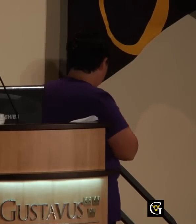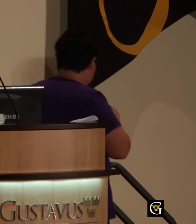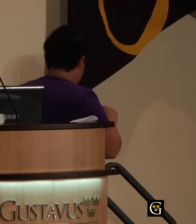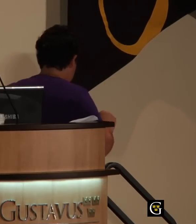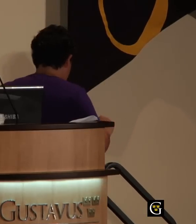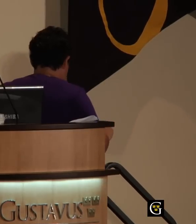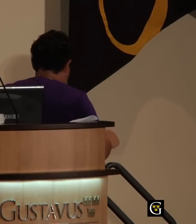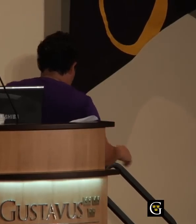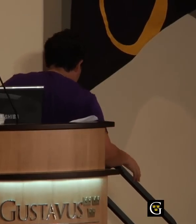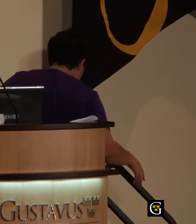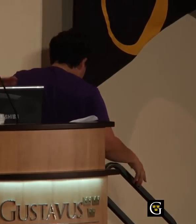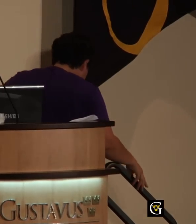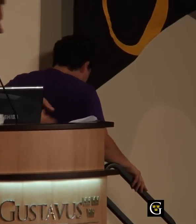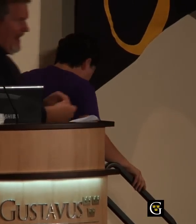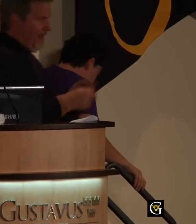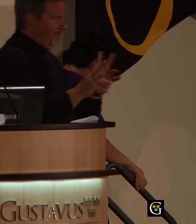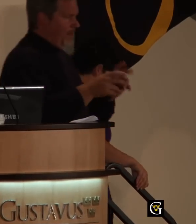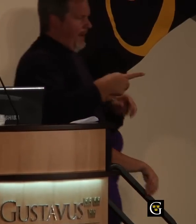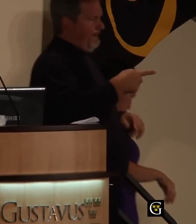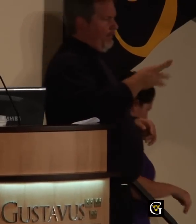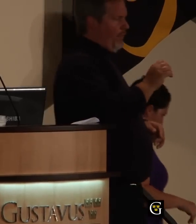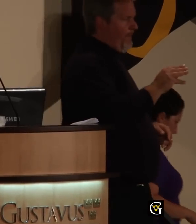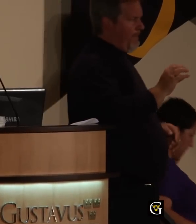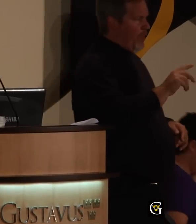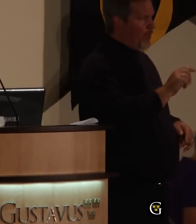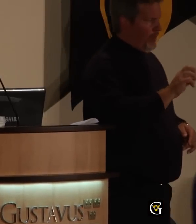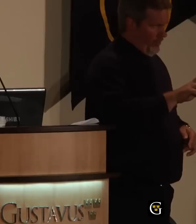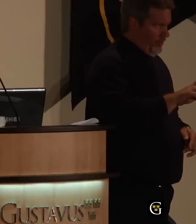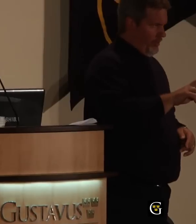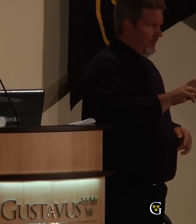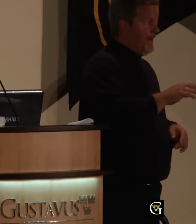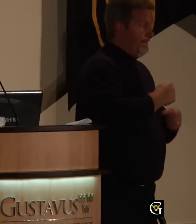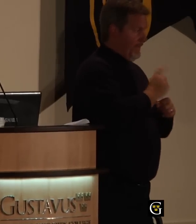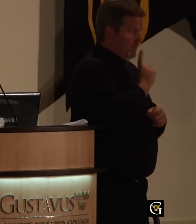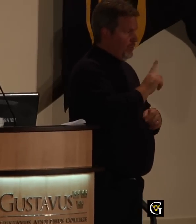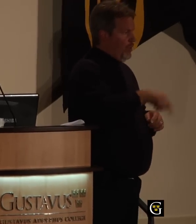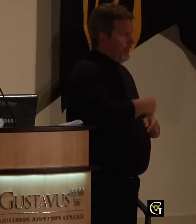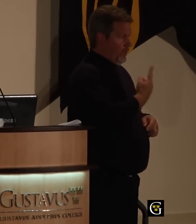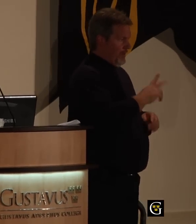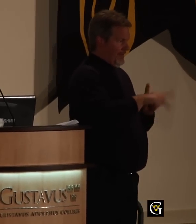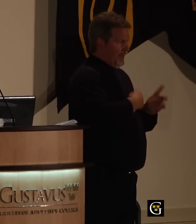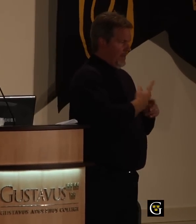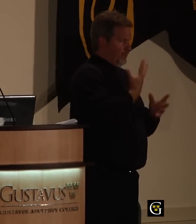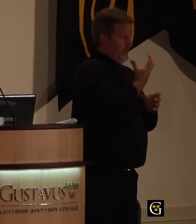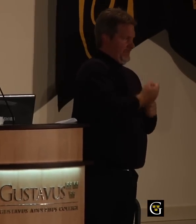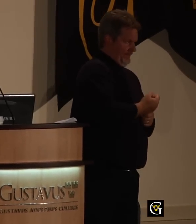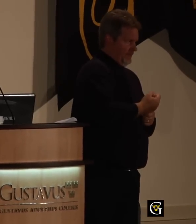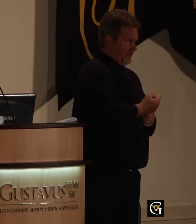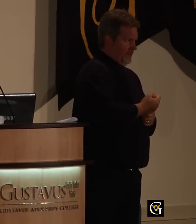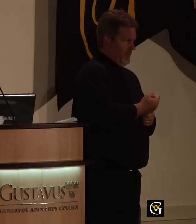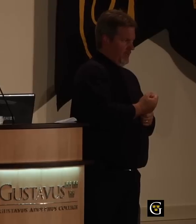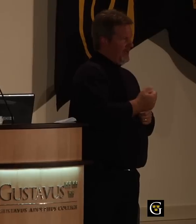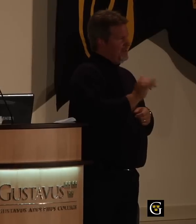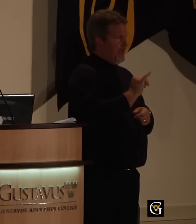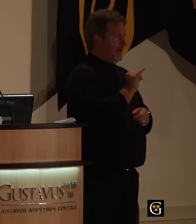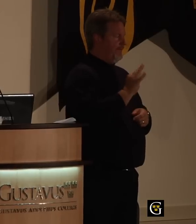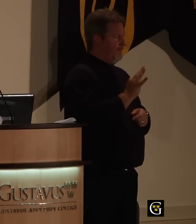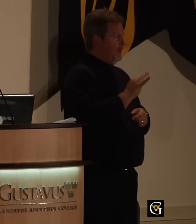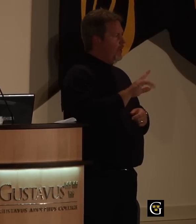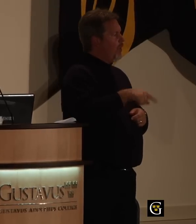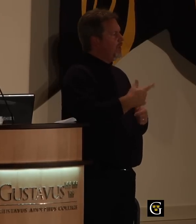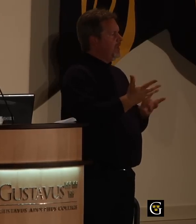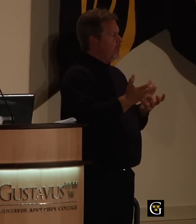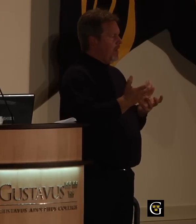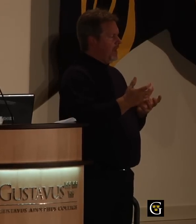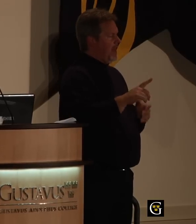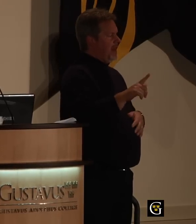only one kind of neuron will be able to use the gene. It's kind of like if you want only the left-handed